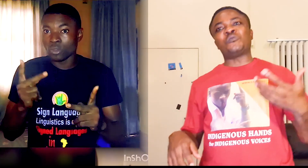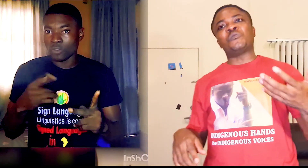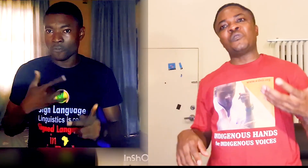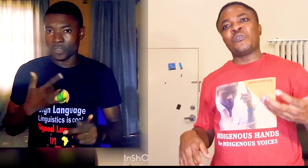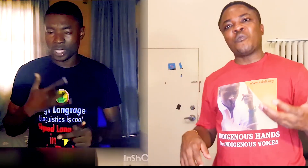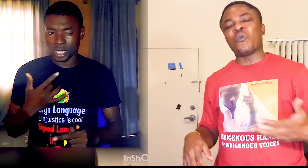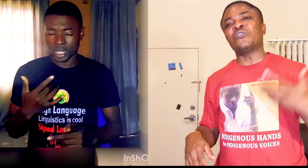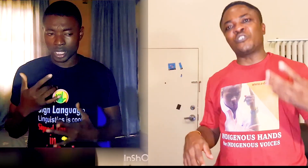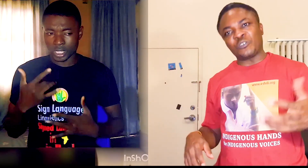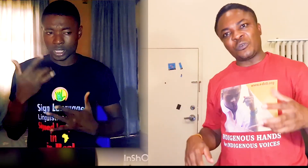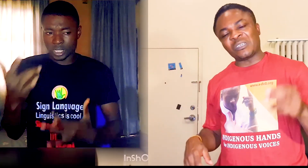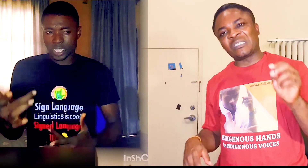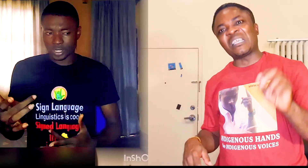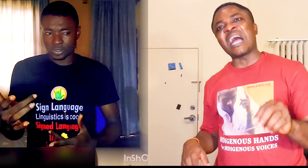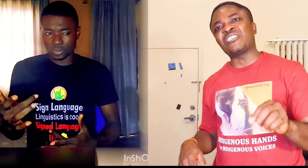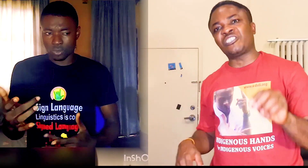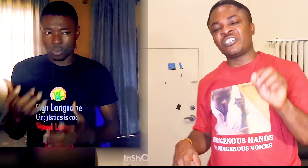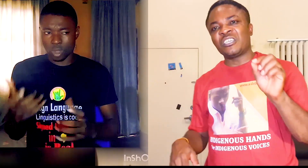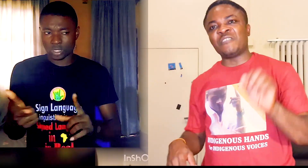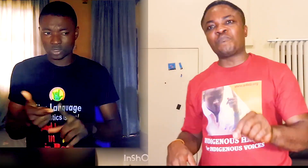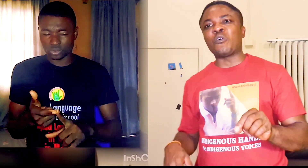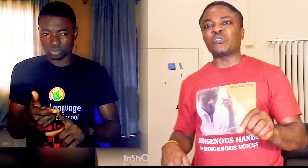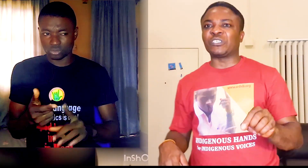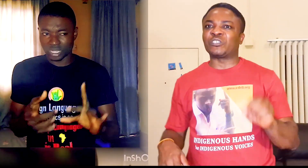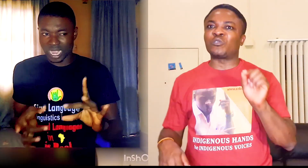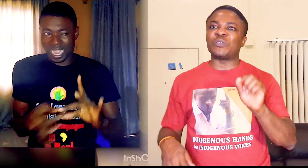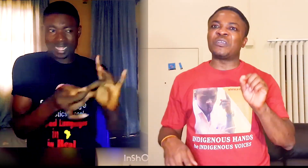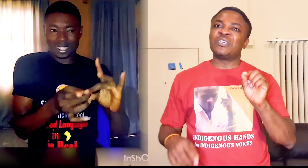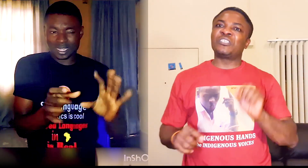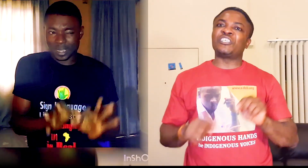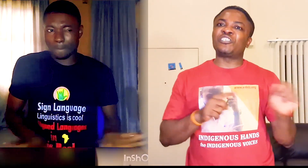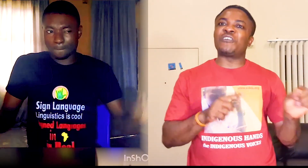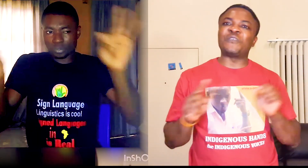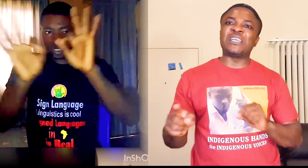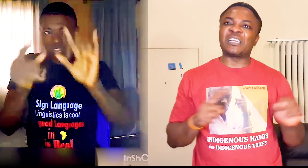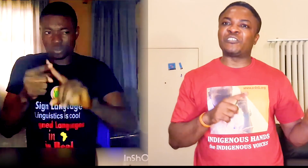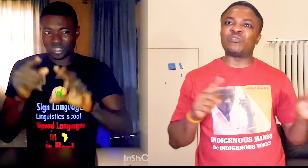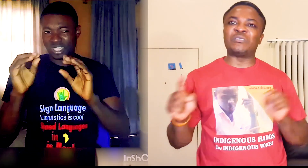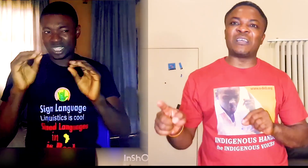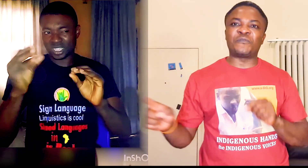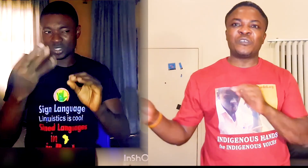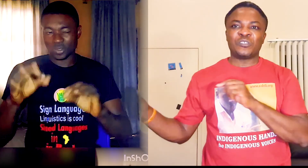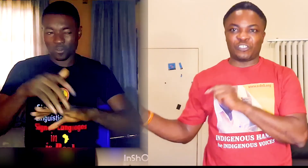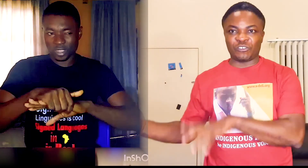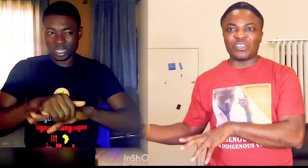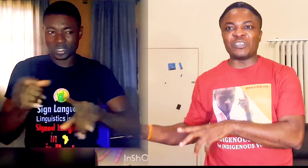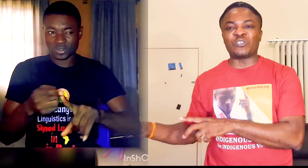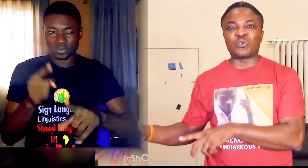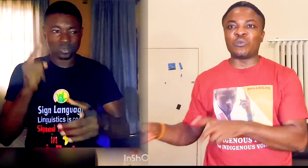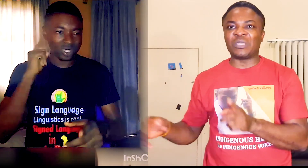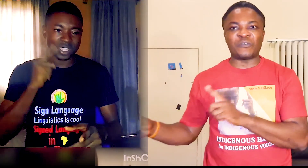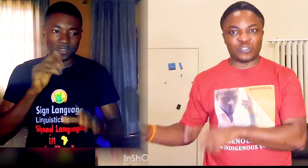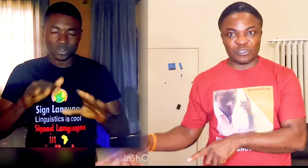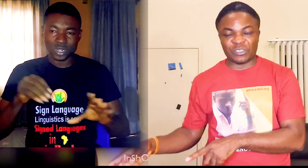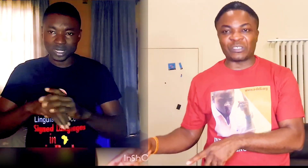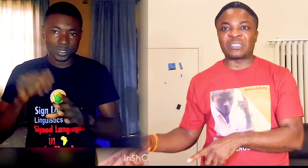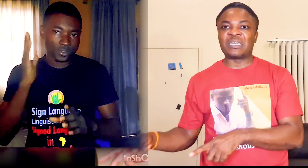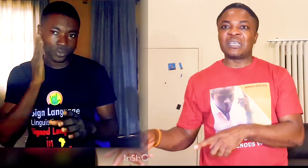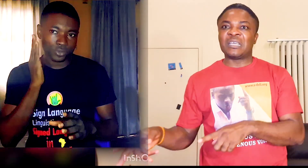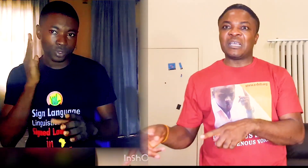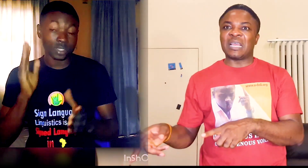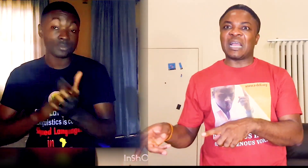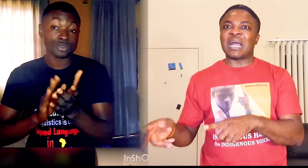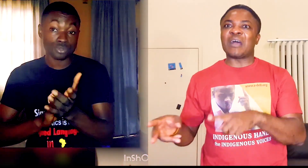seem to want to attach importance to the teaching of English to deaf children in school, deaf